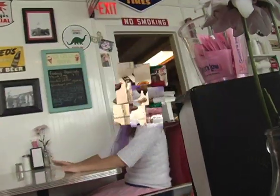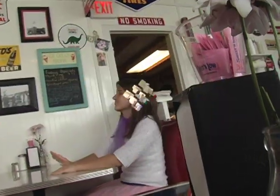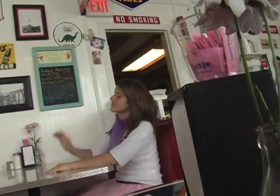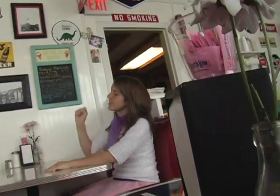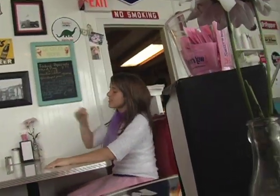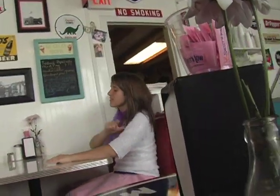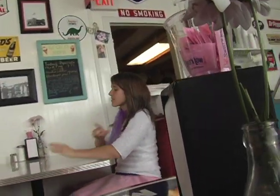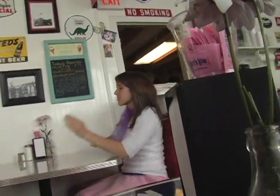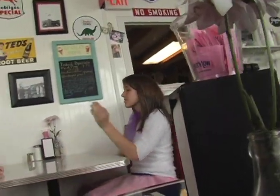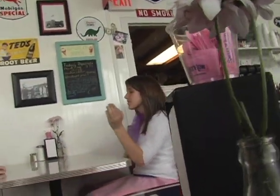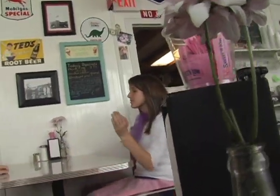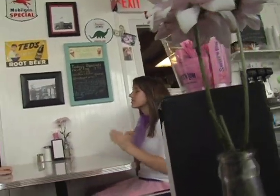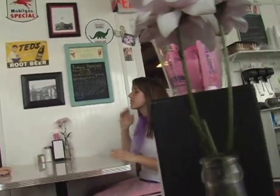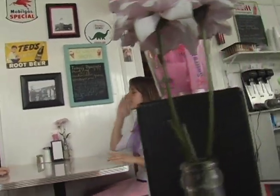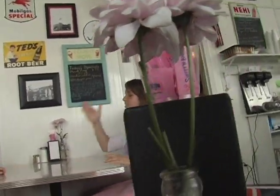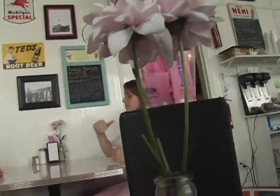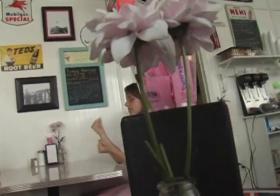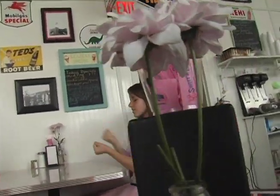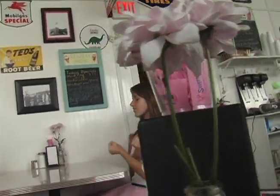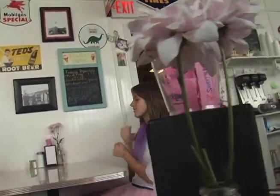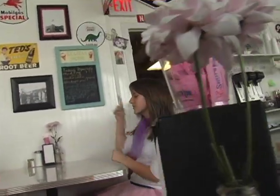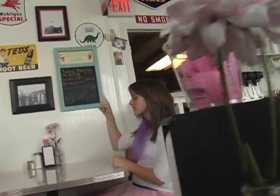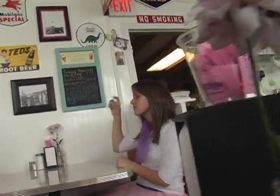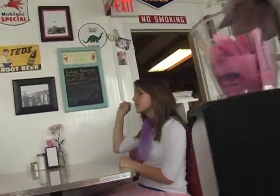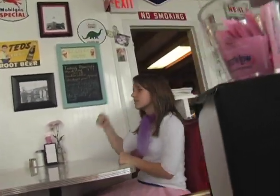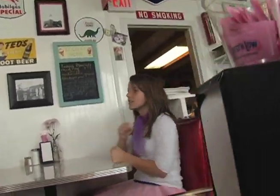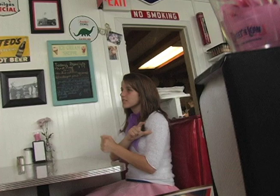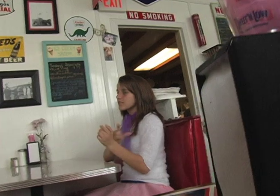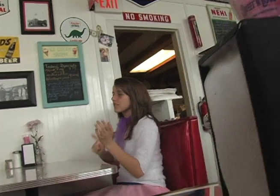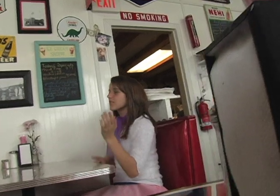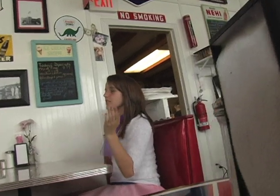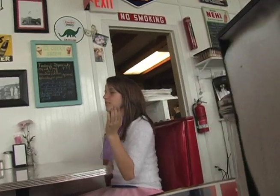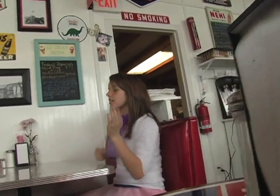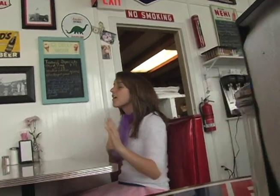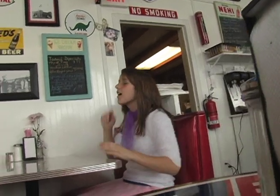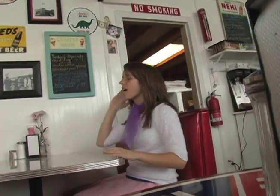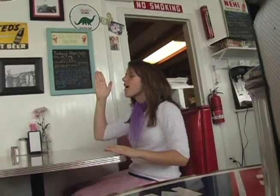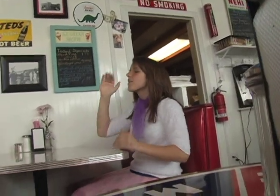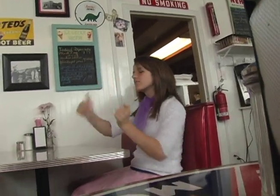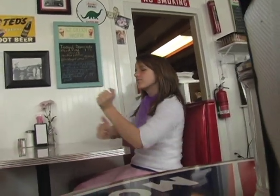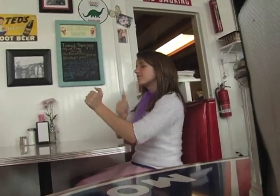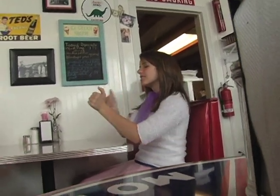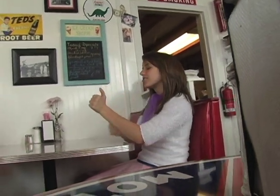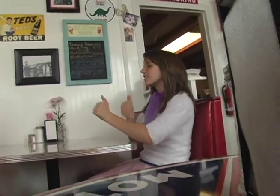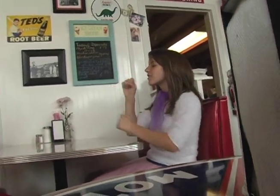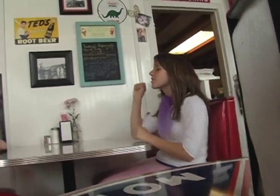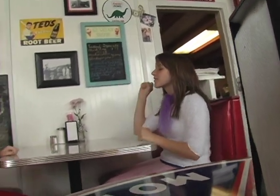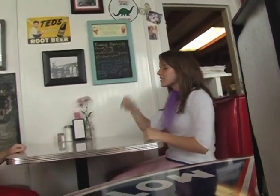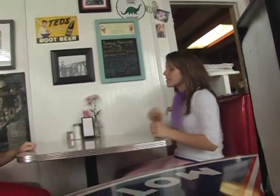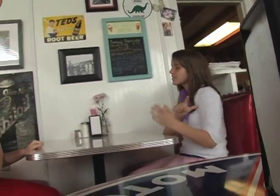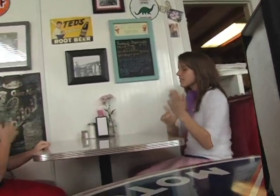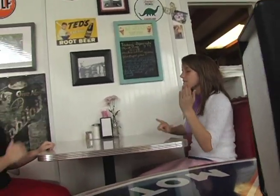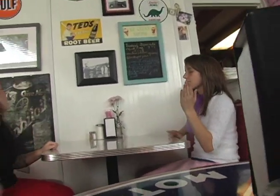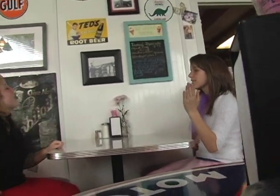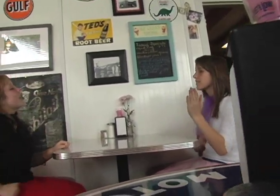Yes, Lord, I will love you Yes, Lord, I will follow Yes, Lord,